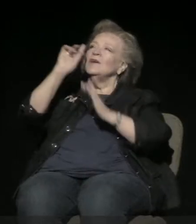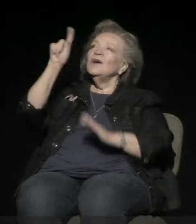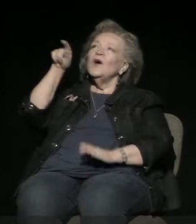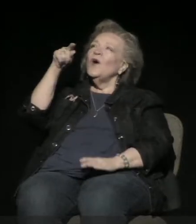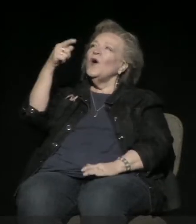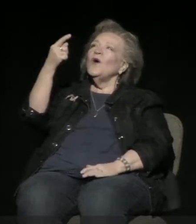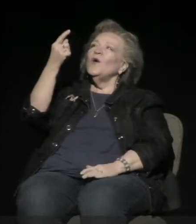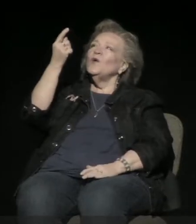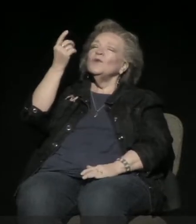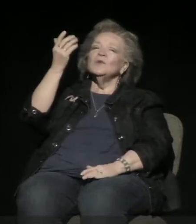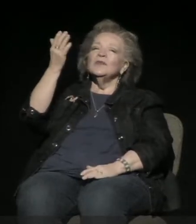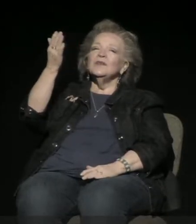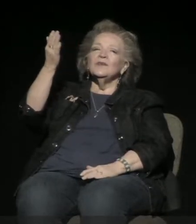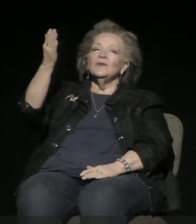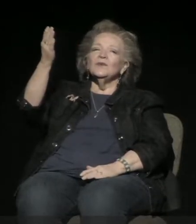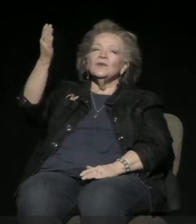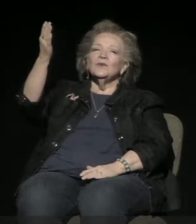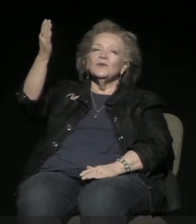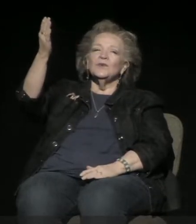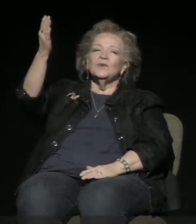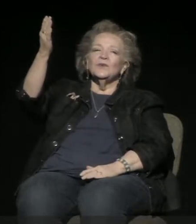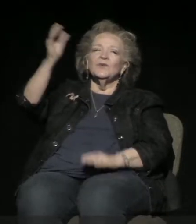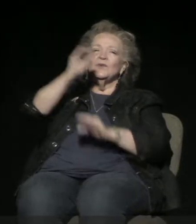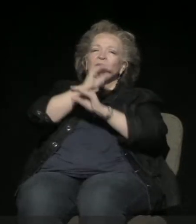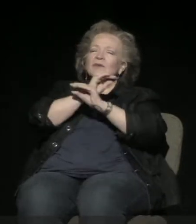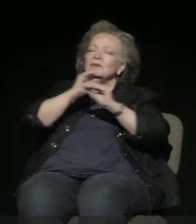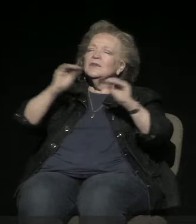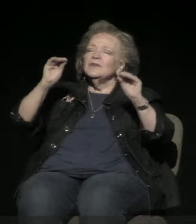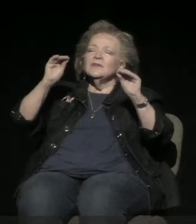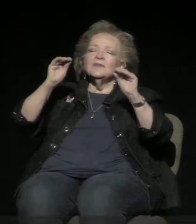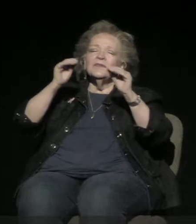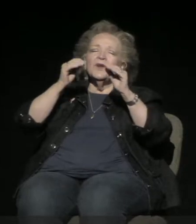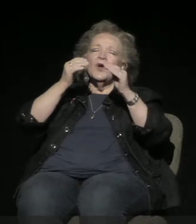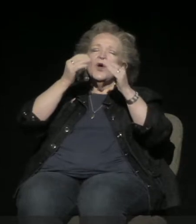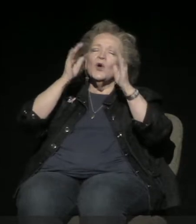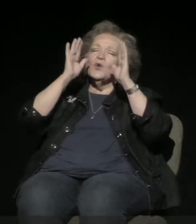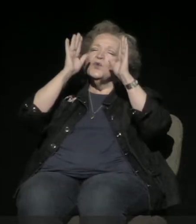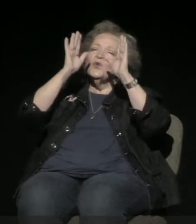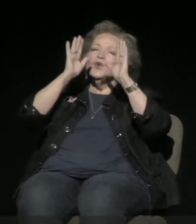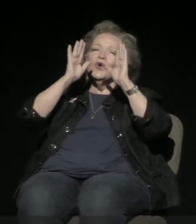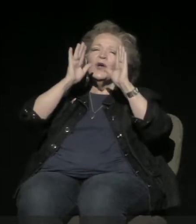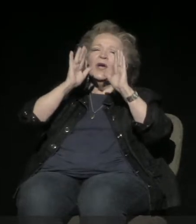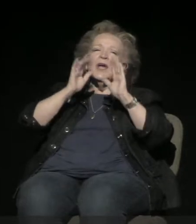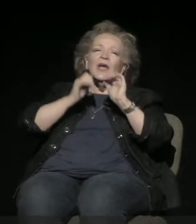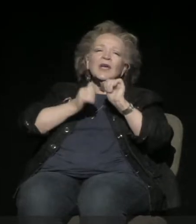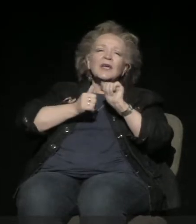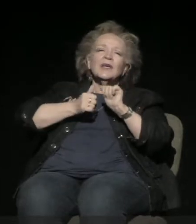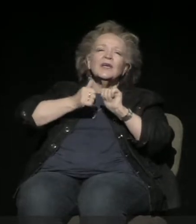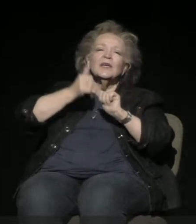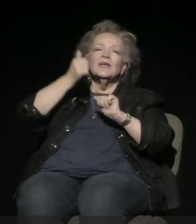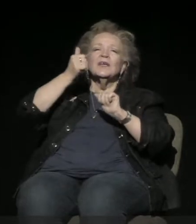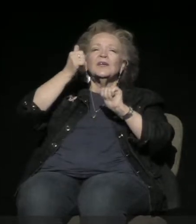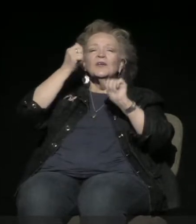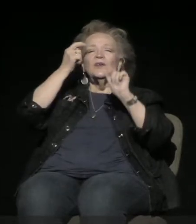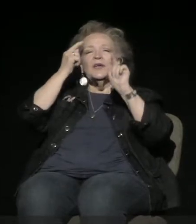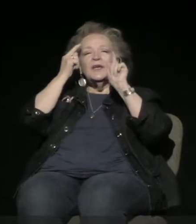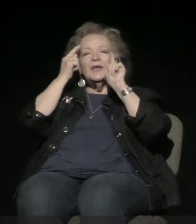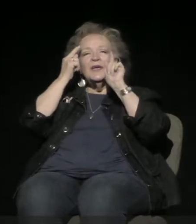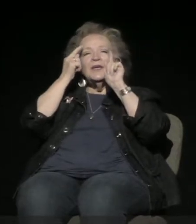Knowing Knowing You There Is No Greatest